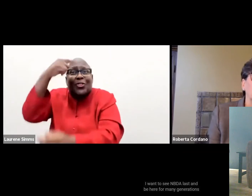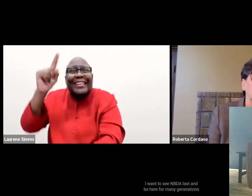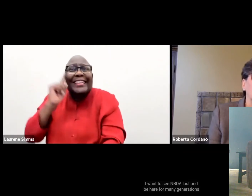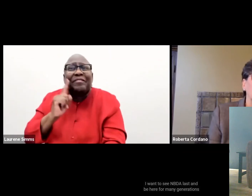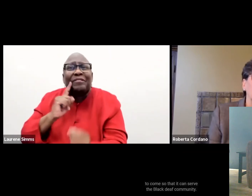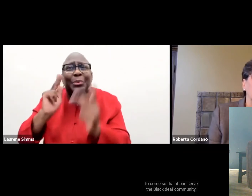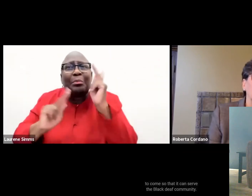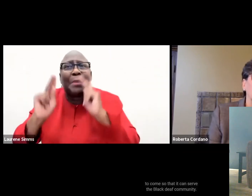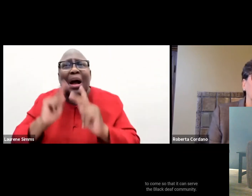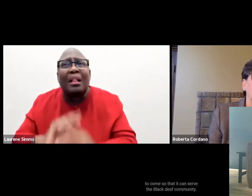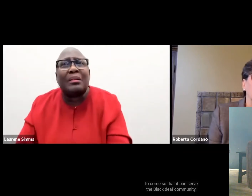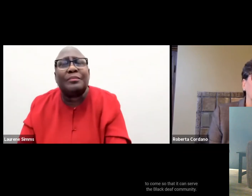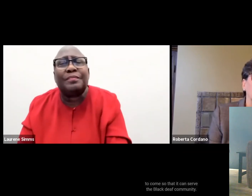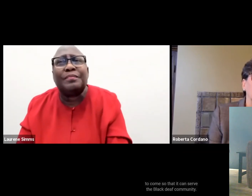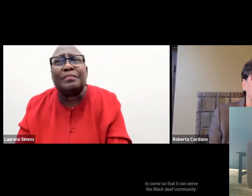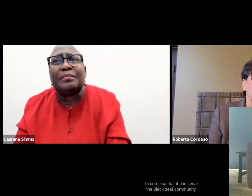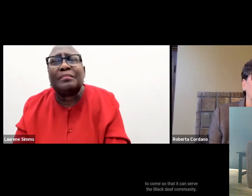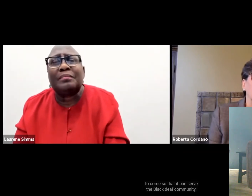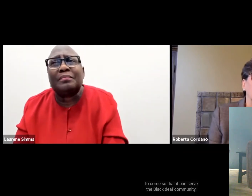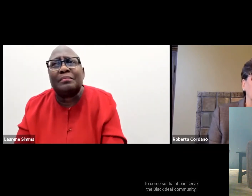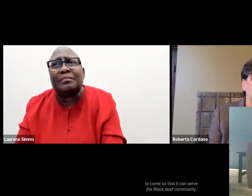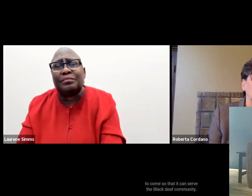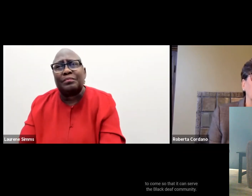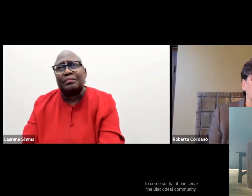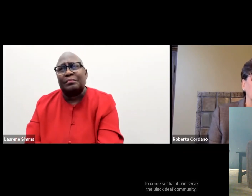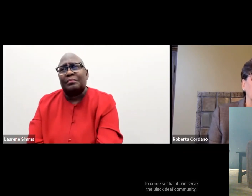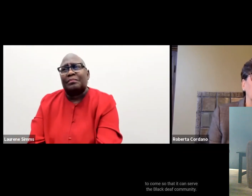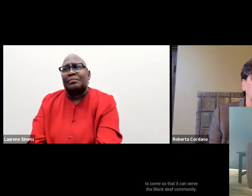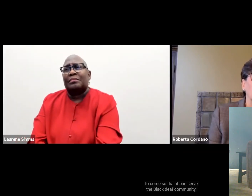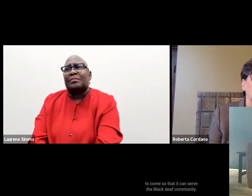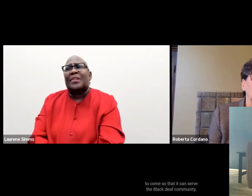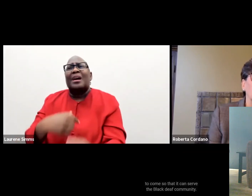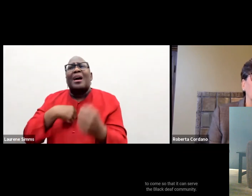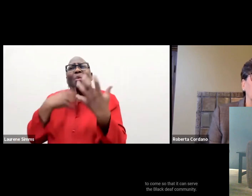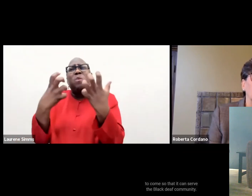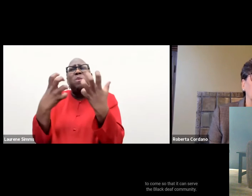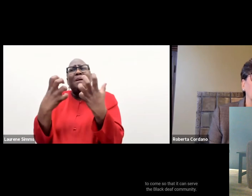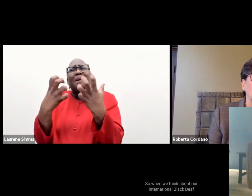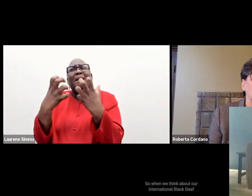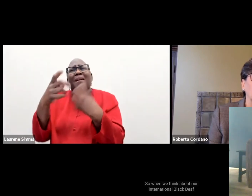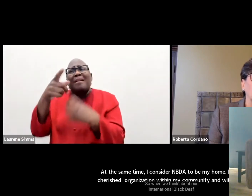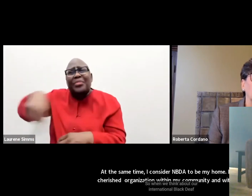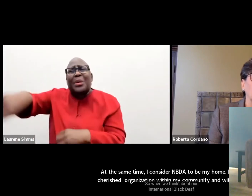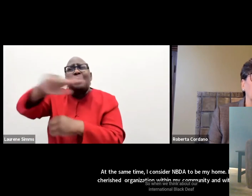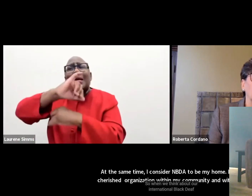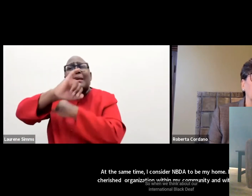I want to see this MBDA for many generations and to continue on.